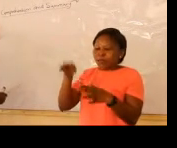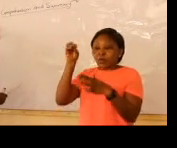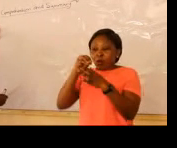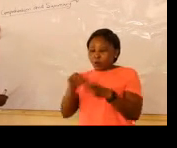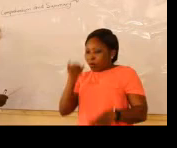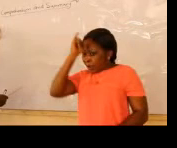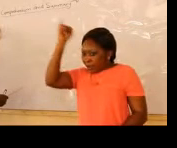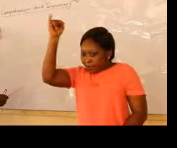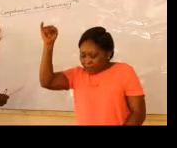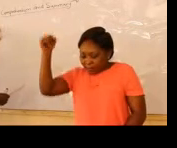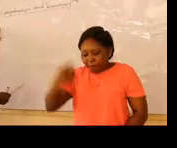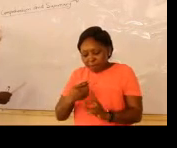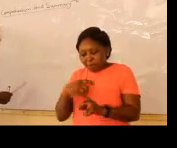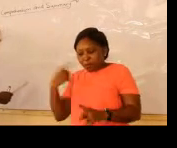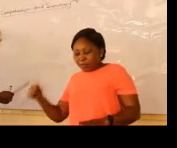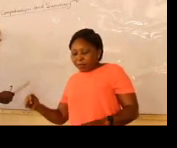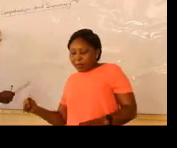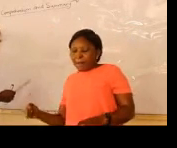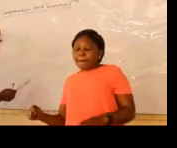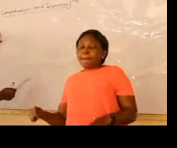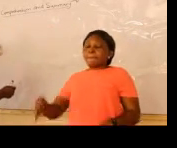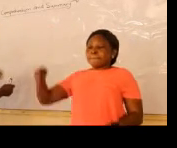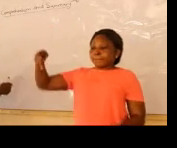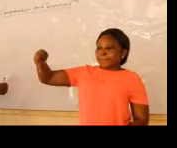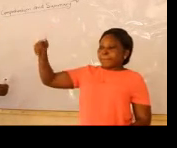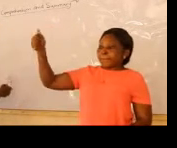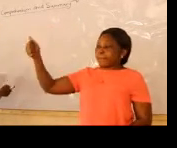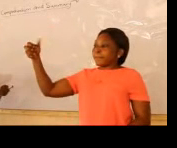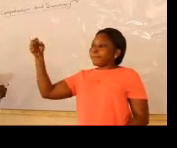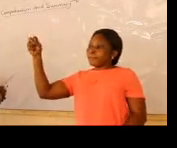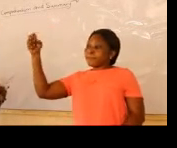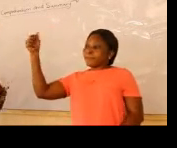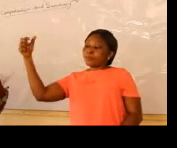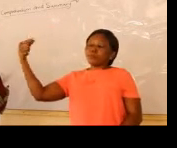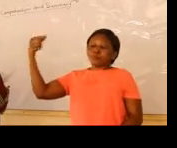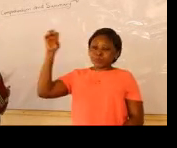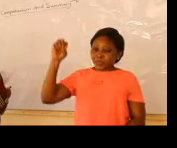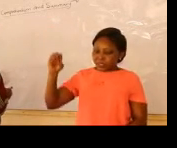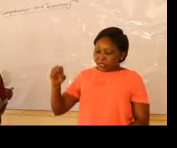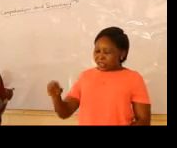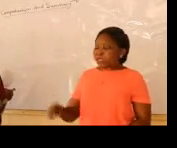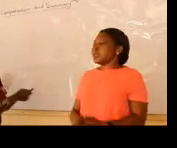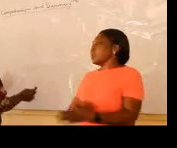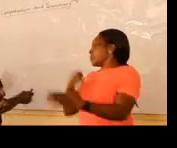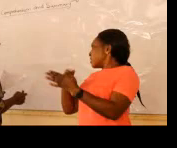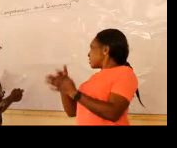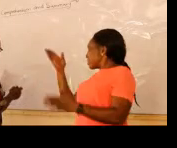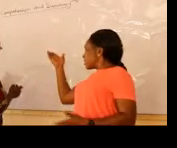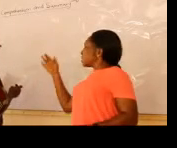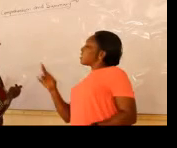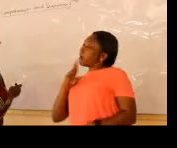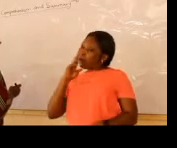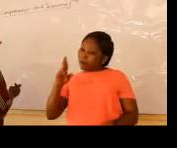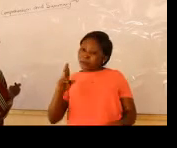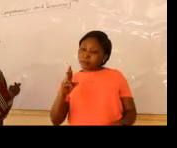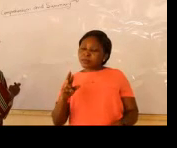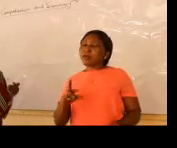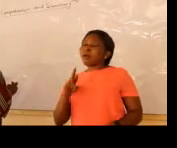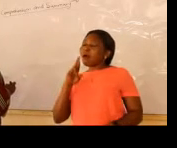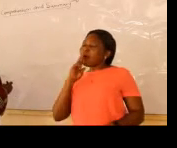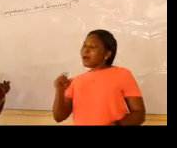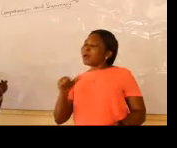most important idea or point from the passage, these things are